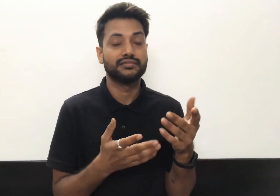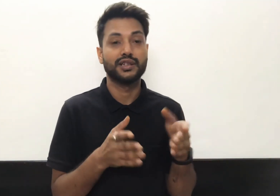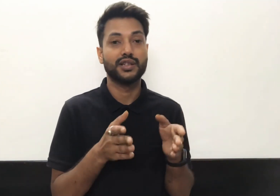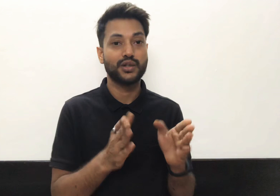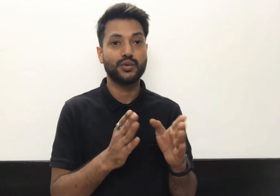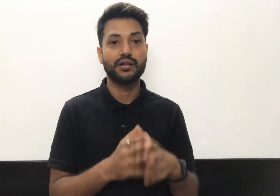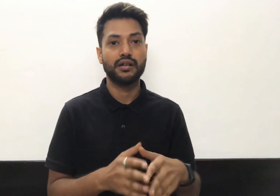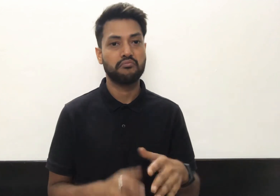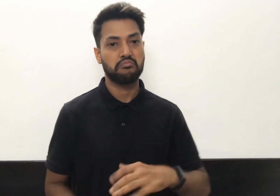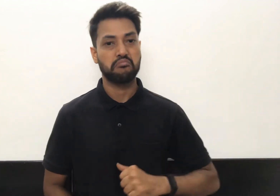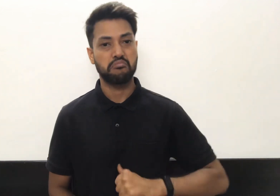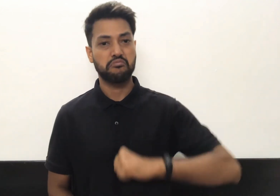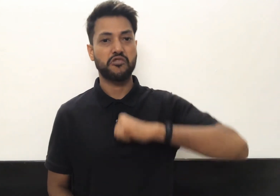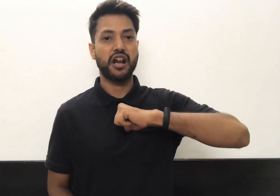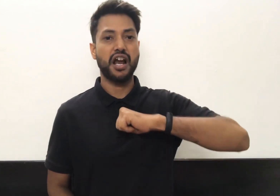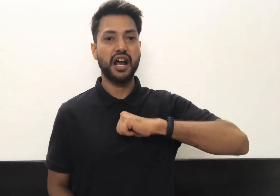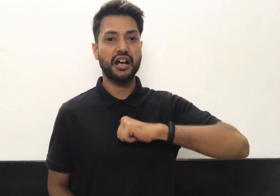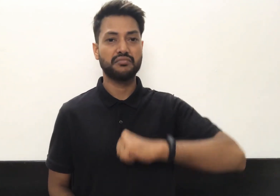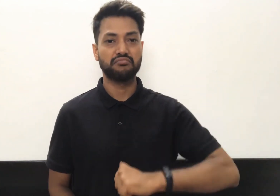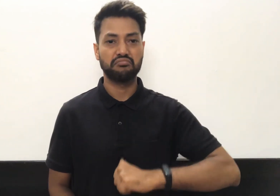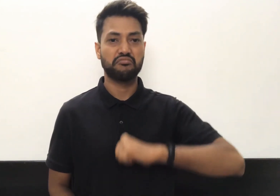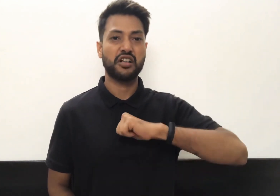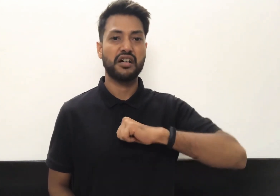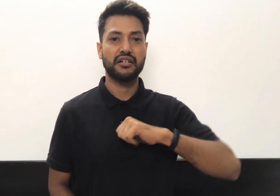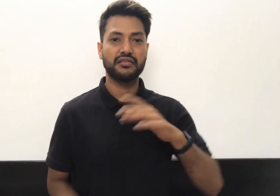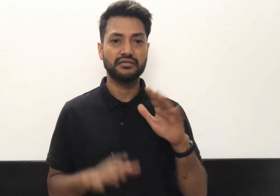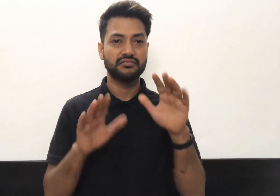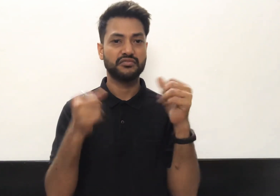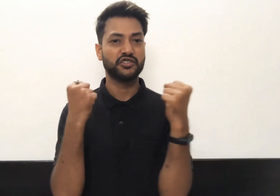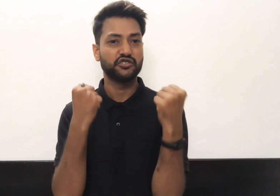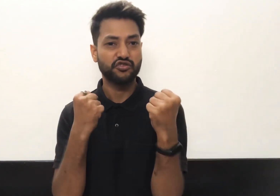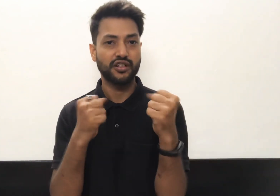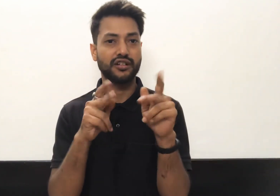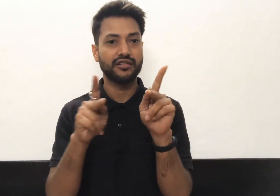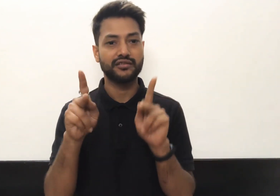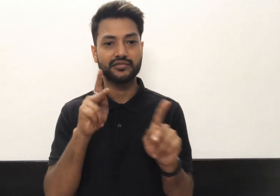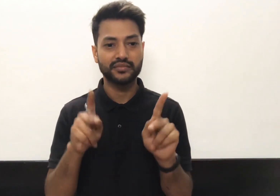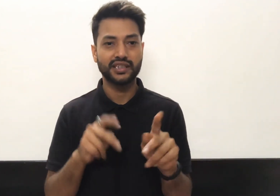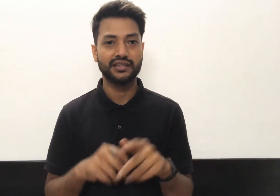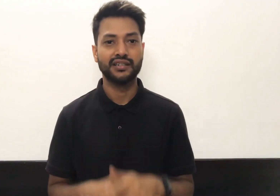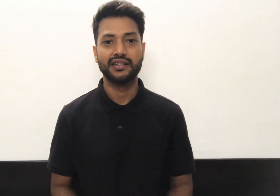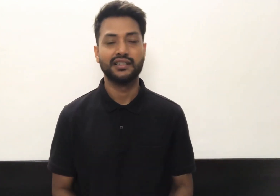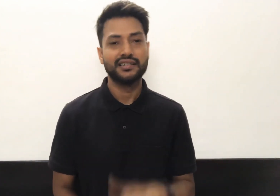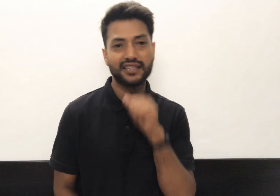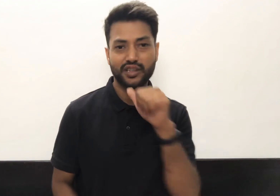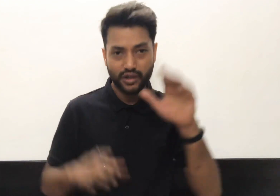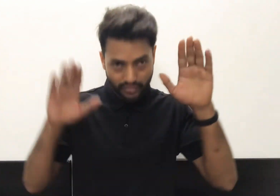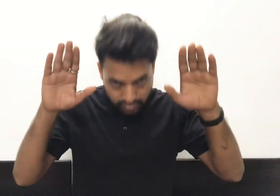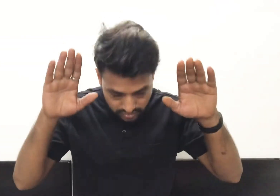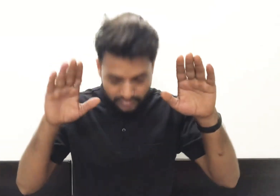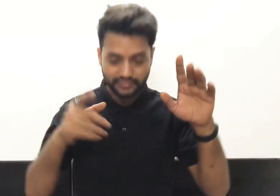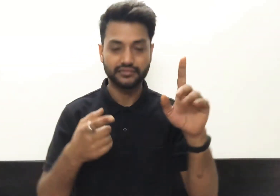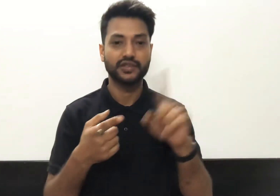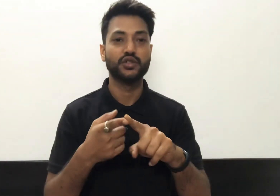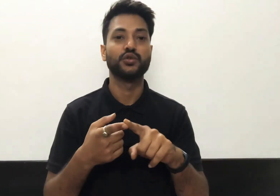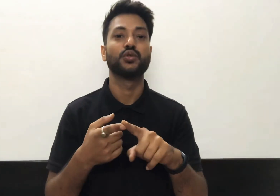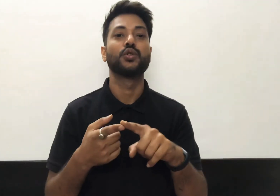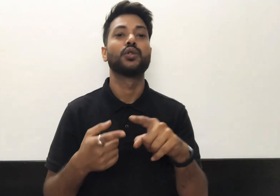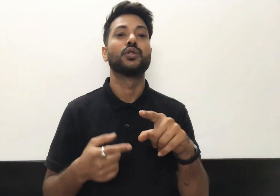people. They do not bow down to the ministers and the courtiers, they do their own